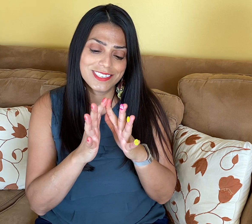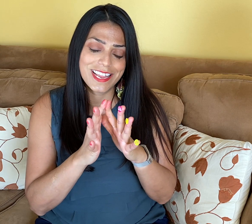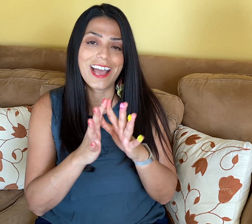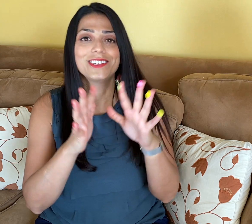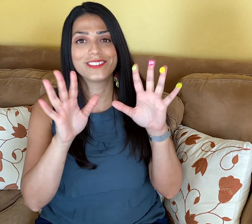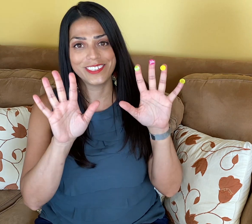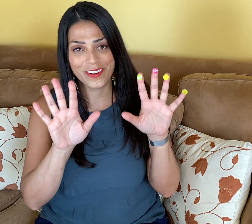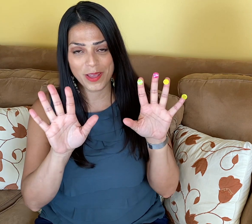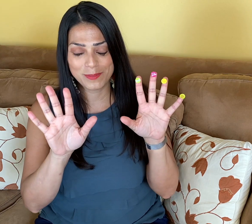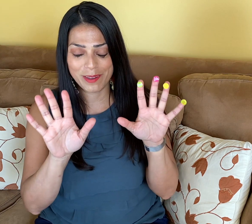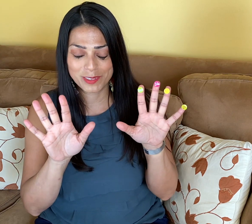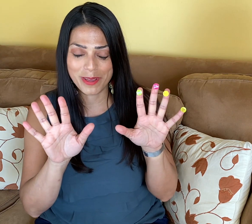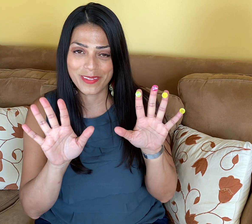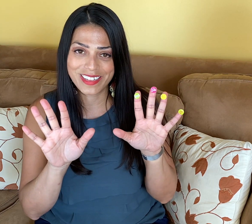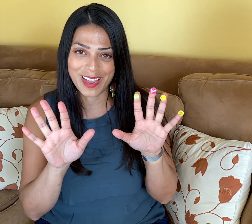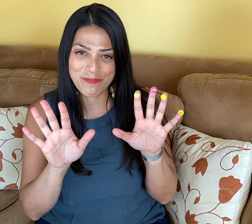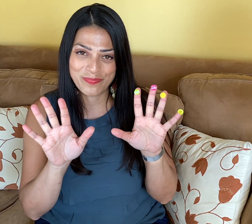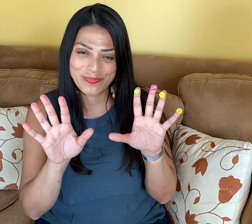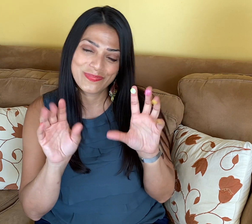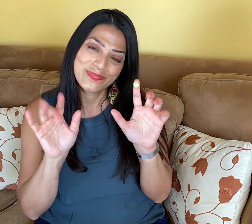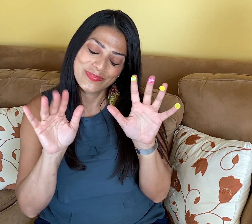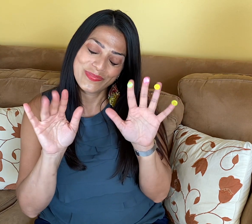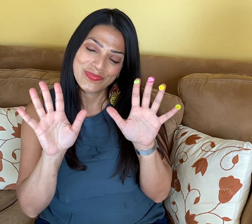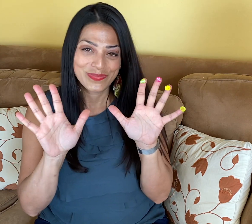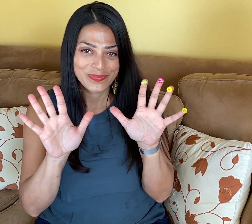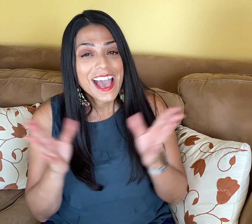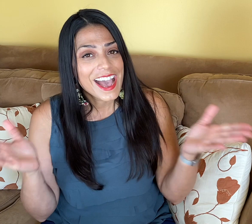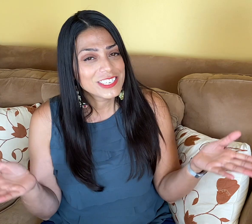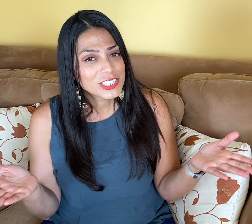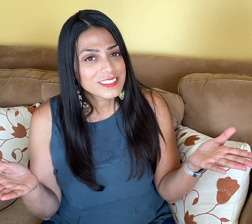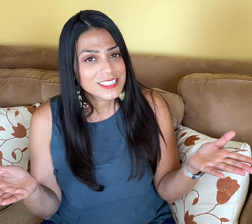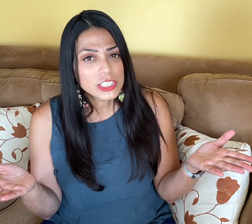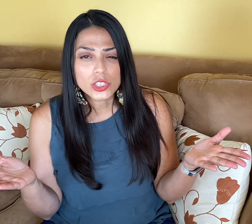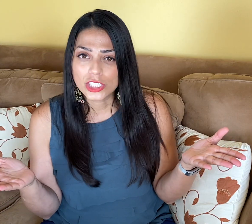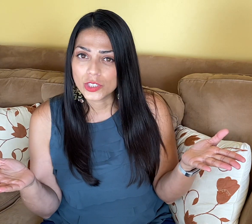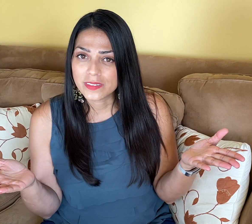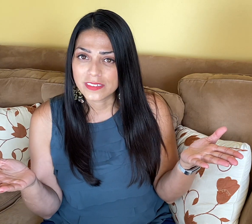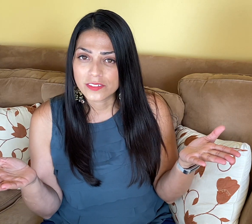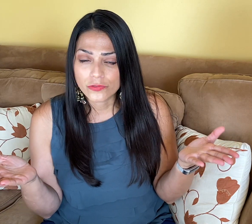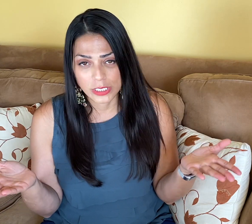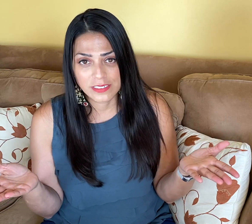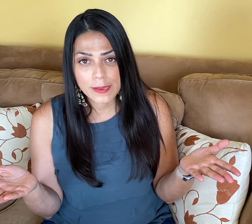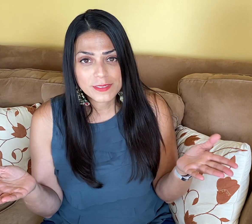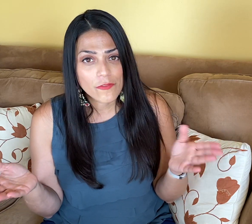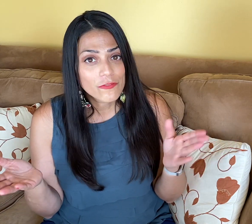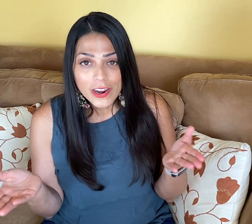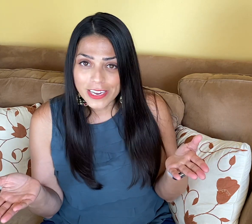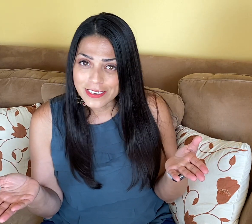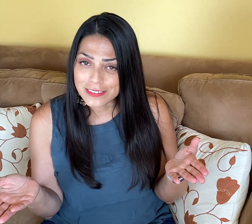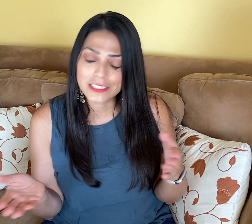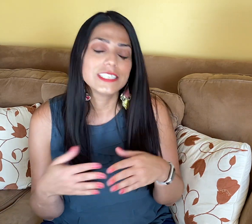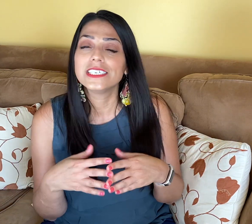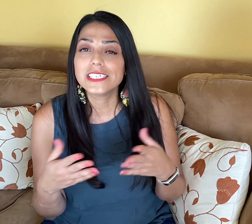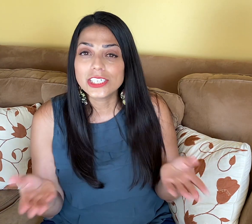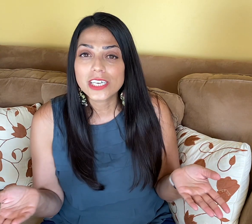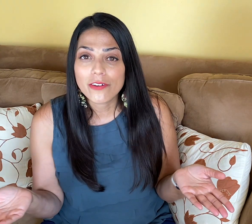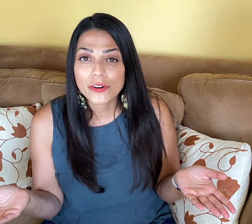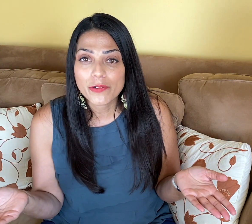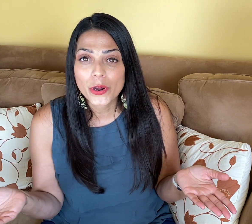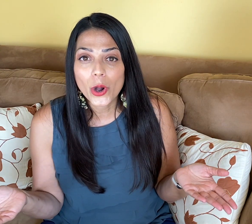not using their thumbs. That was better that time. As you can see, you can use these free tips very easily in the comfort of your home.